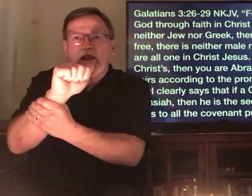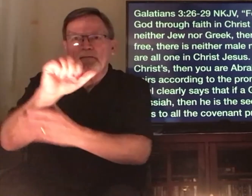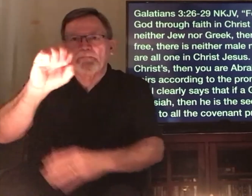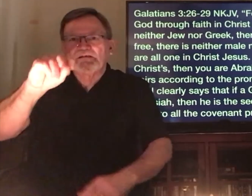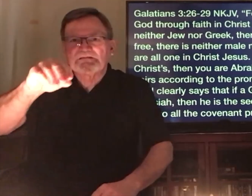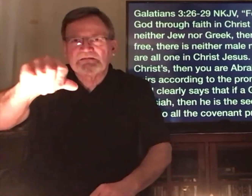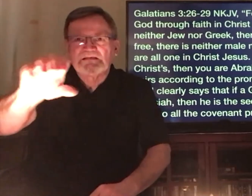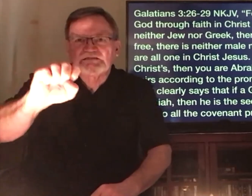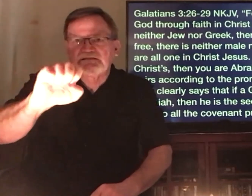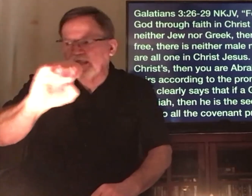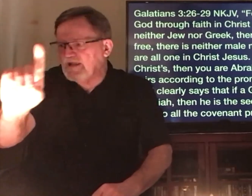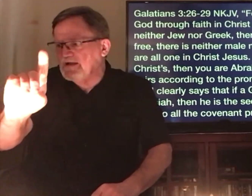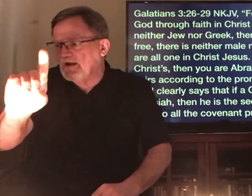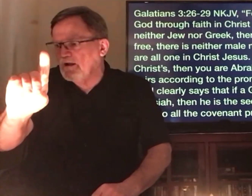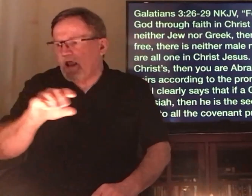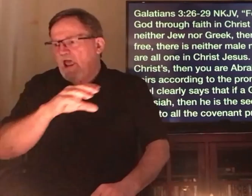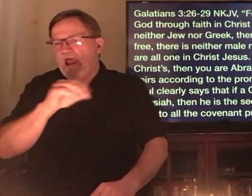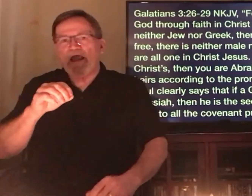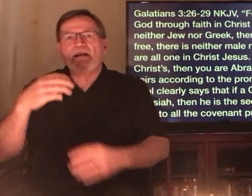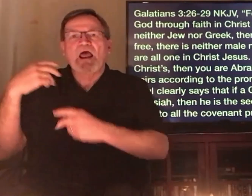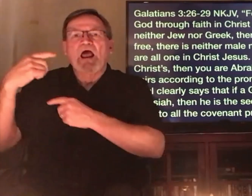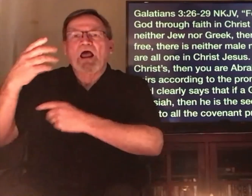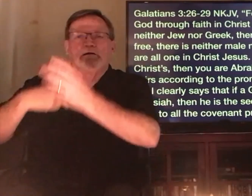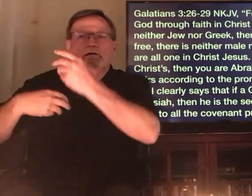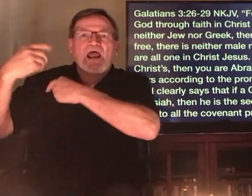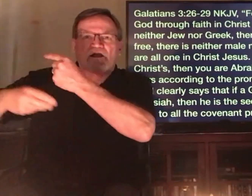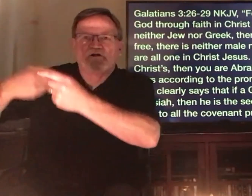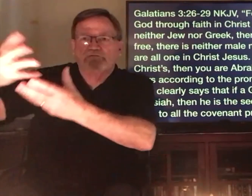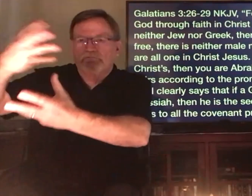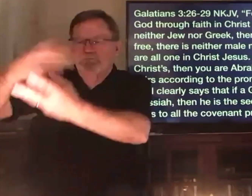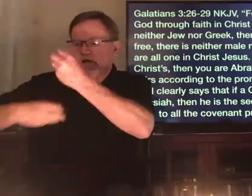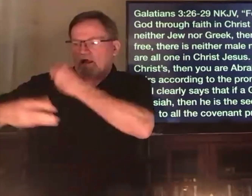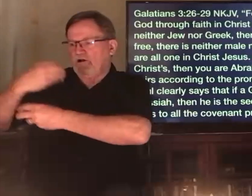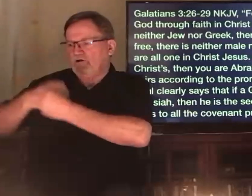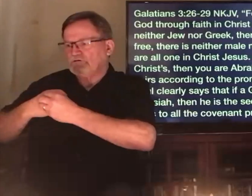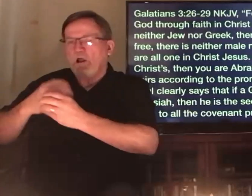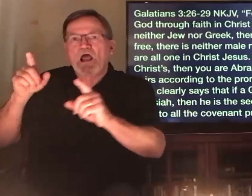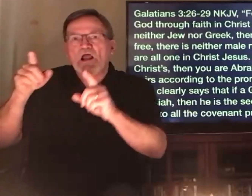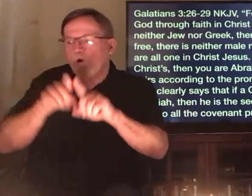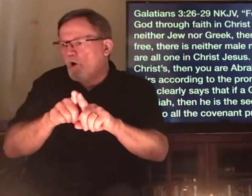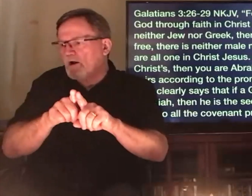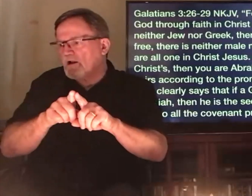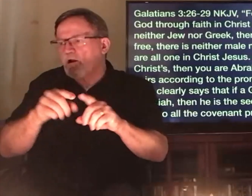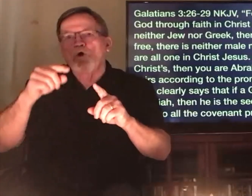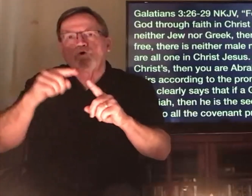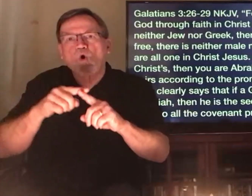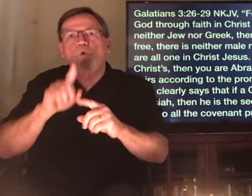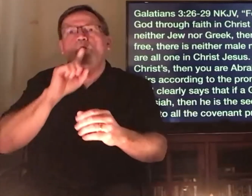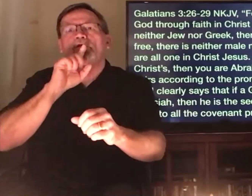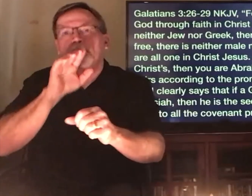the root support you, the Gentile believer. Yeah. Amen.